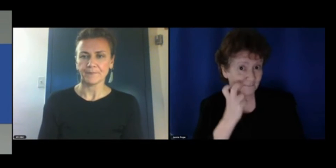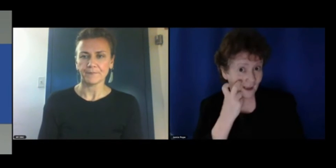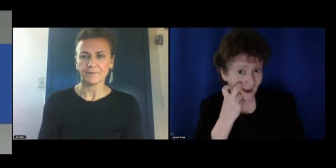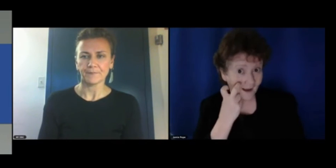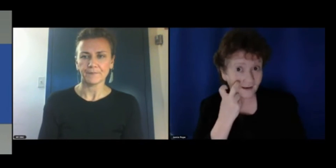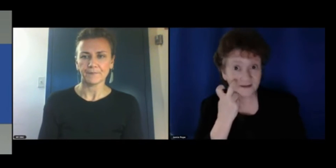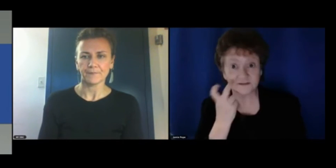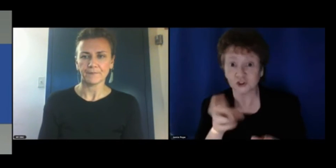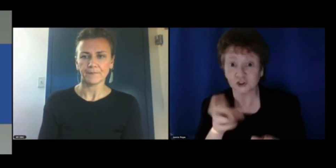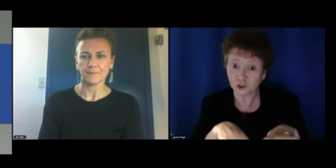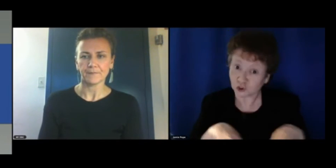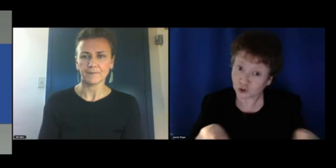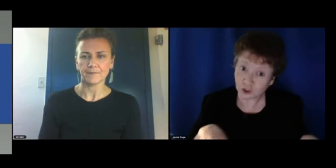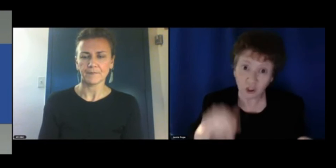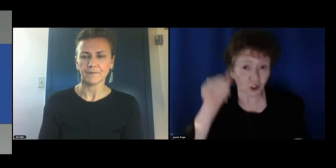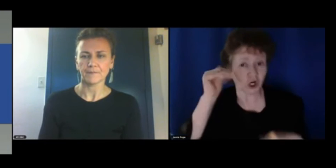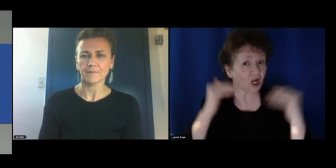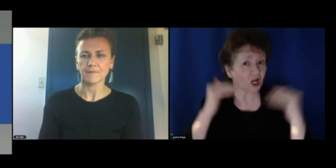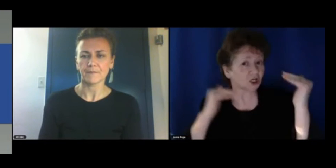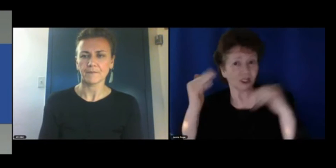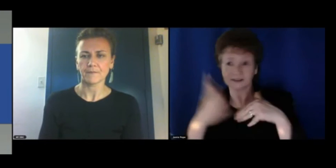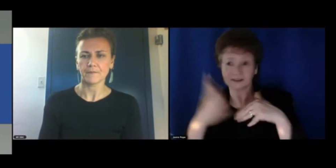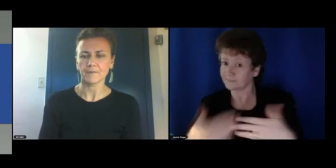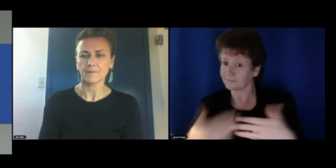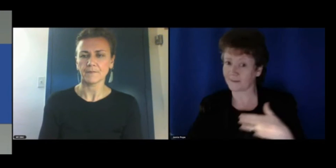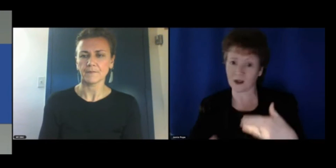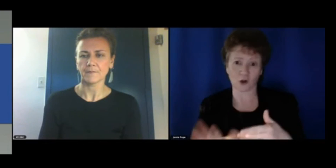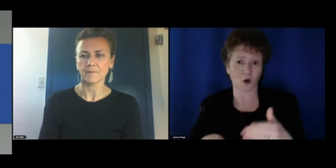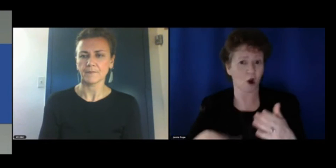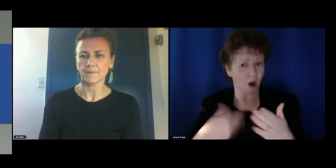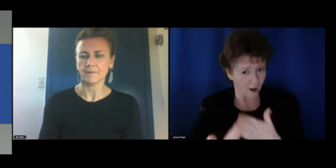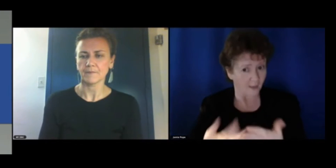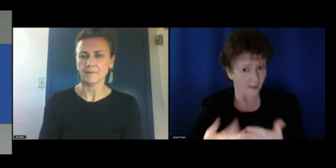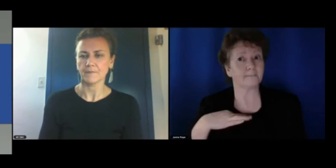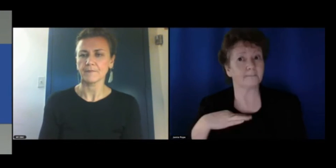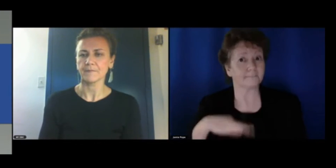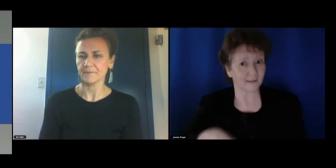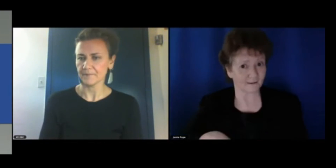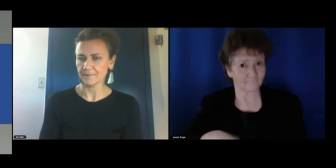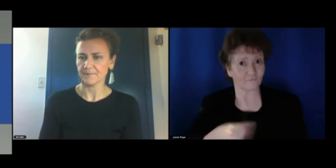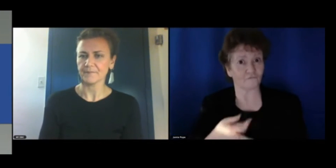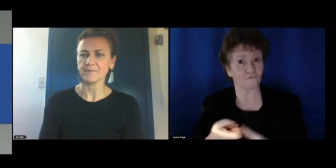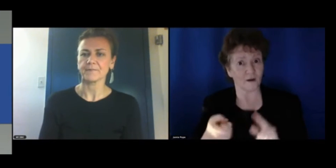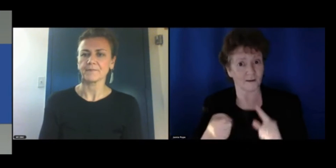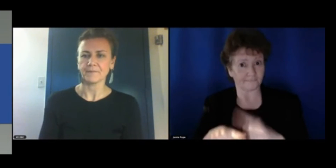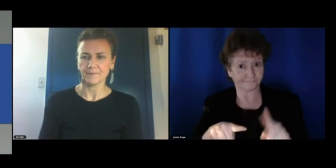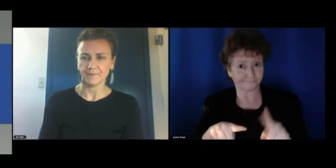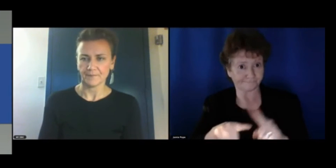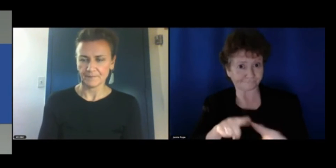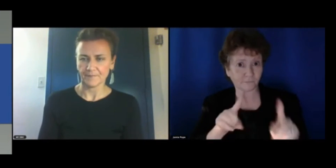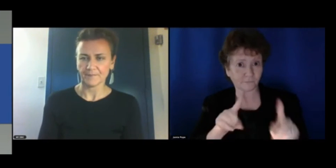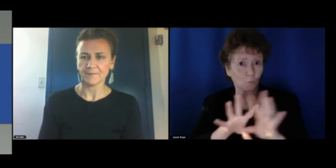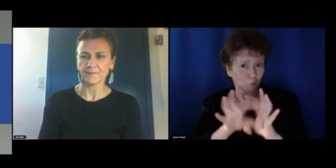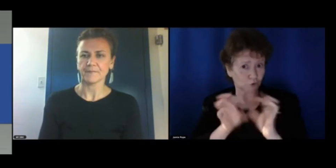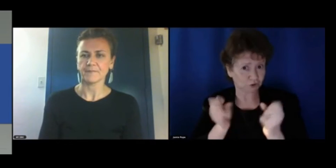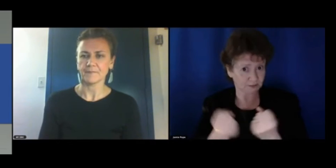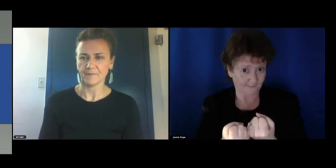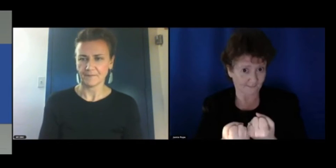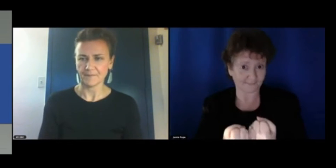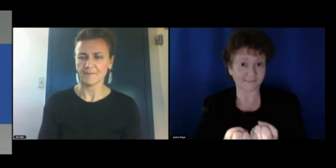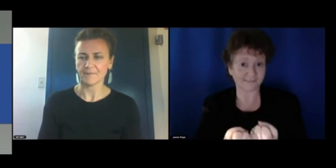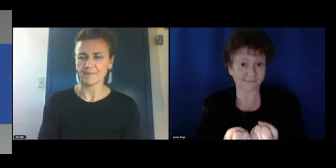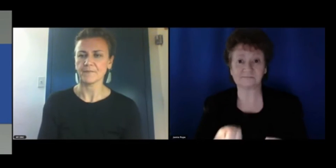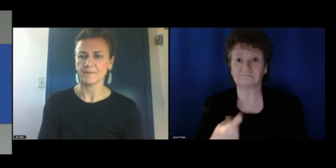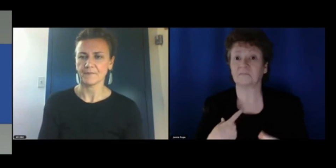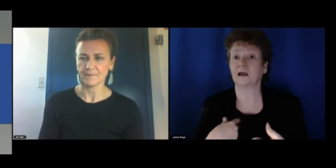And our webinars and our different topics for them are available for anyone working with the